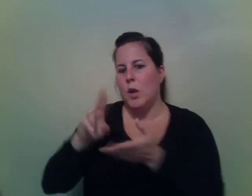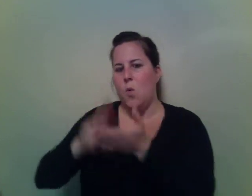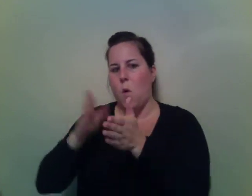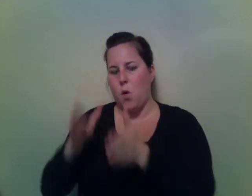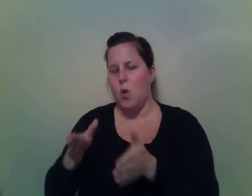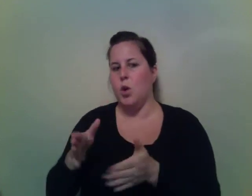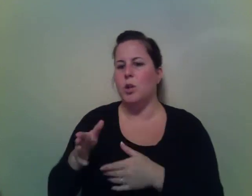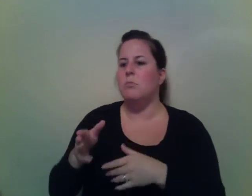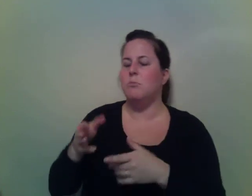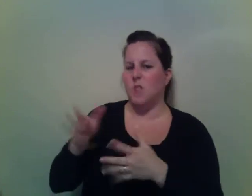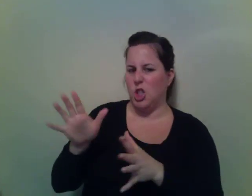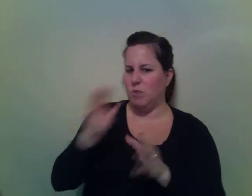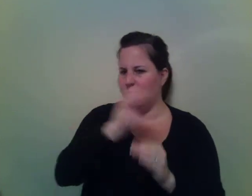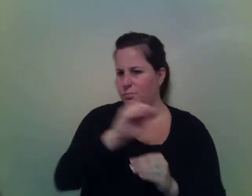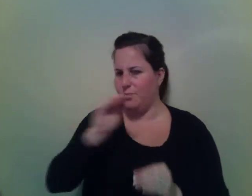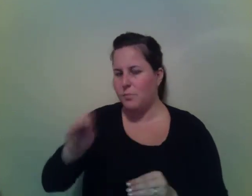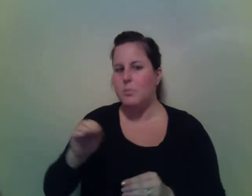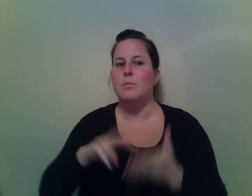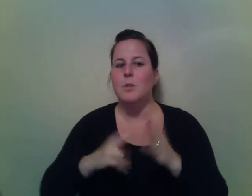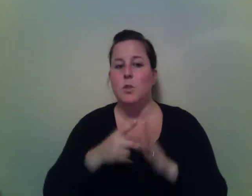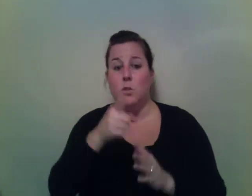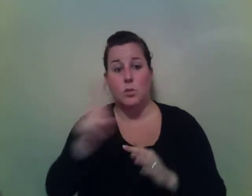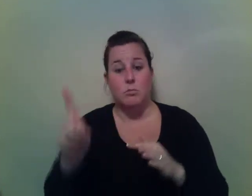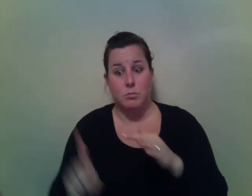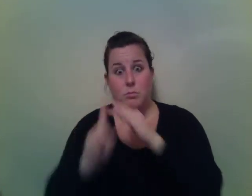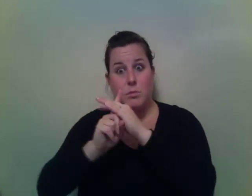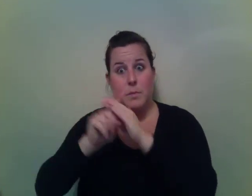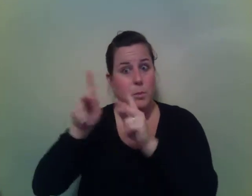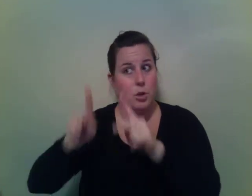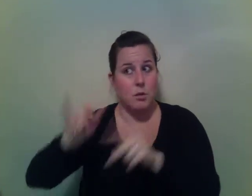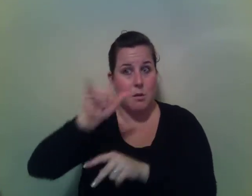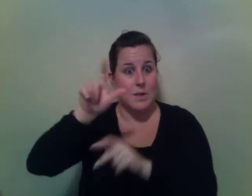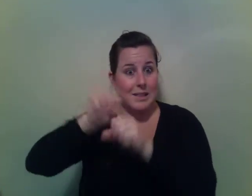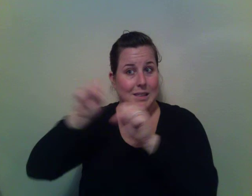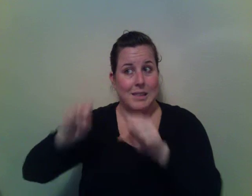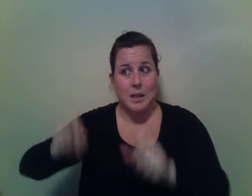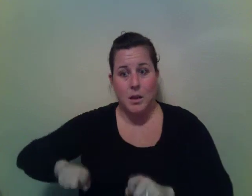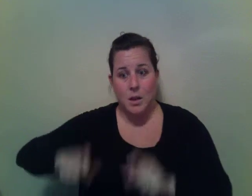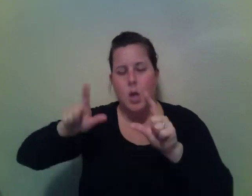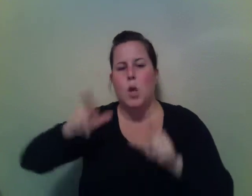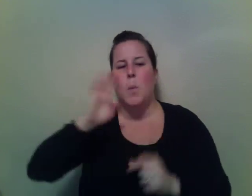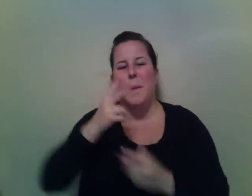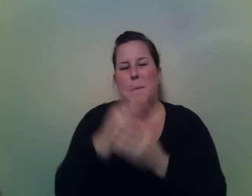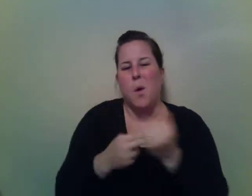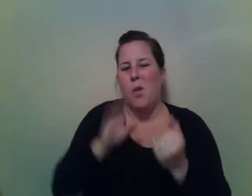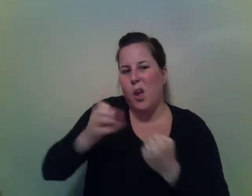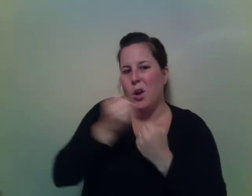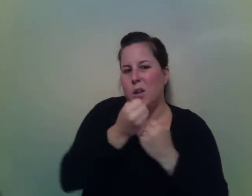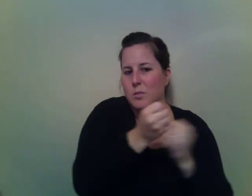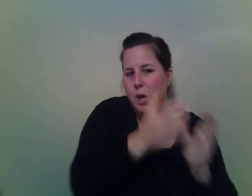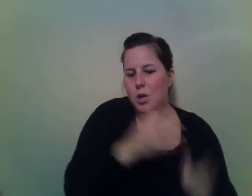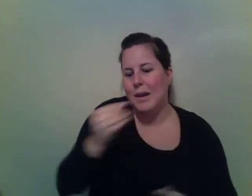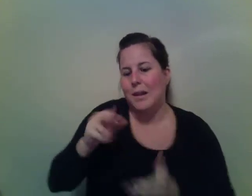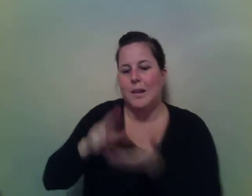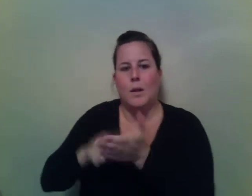in Young Living, you are shown to be that person's enroller and sponsor. And that's great, because Young Living gives you